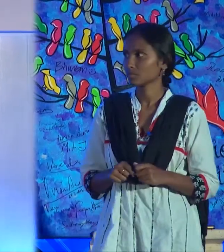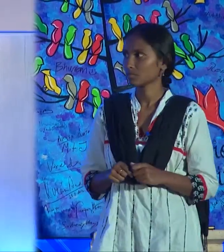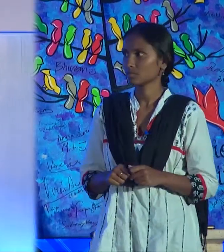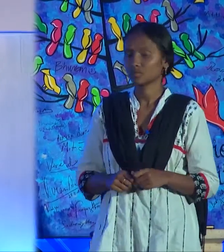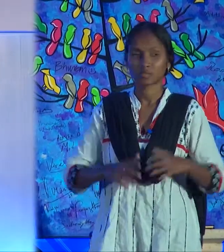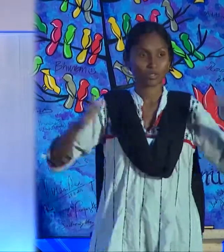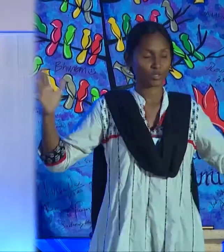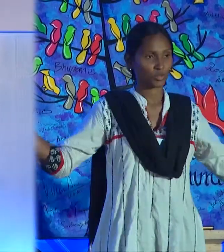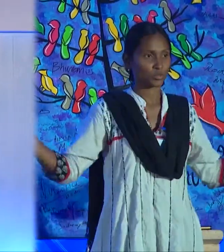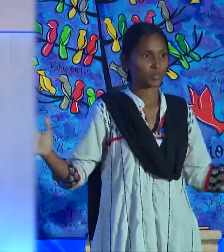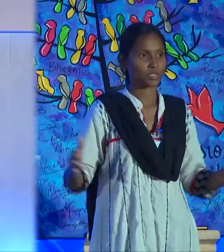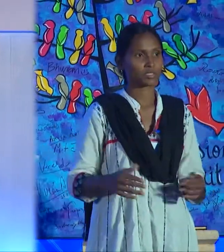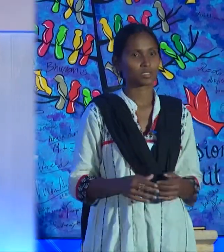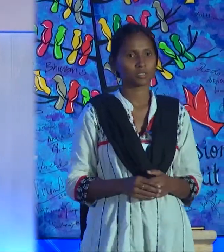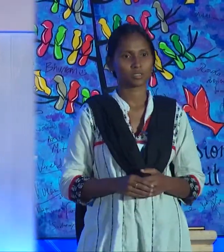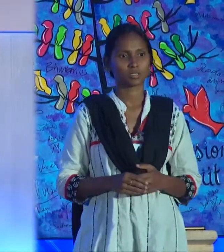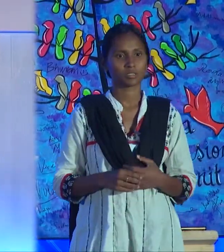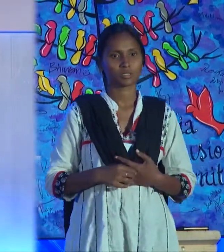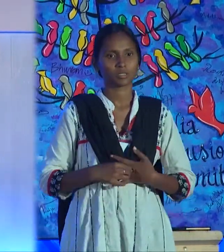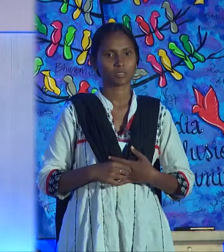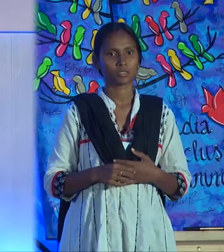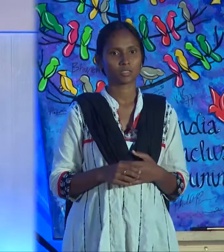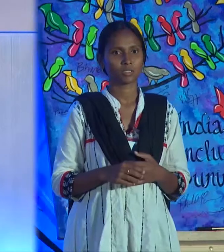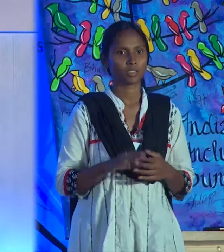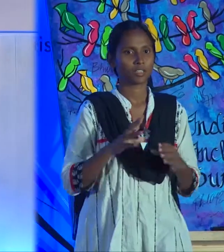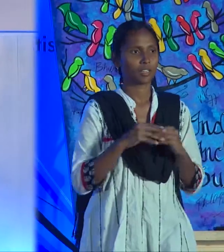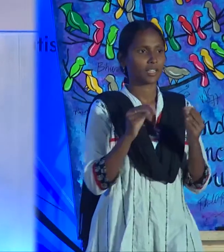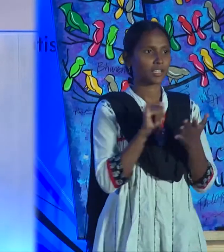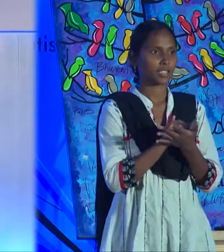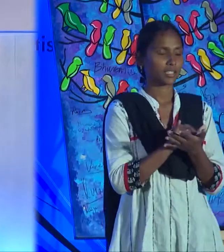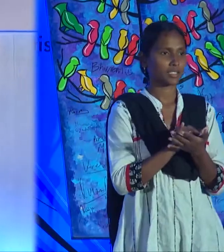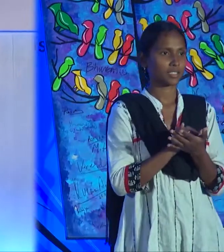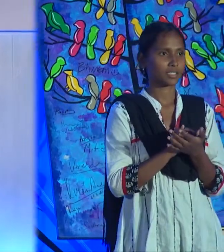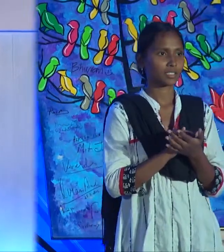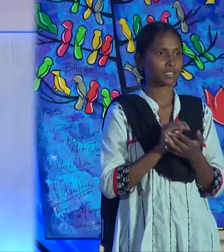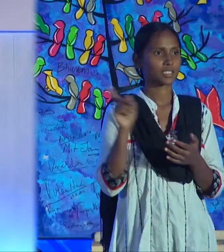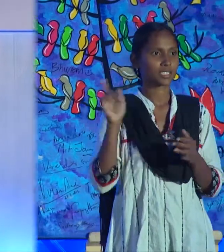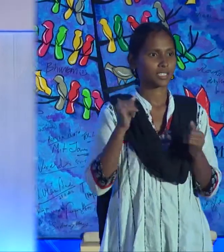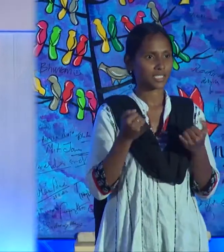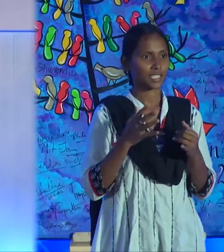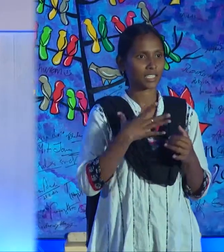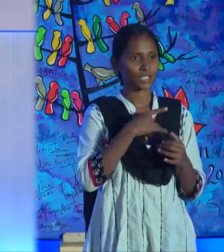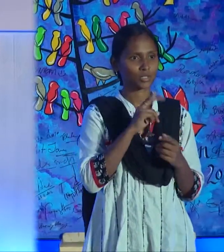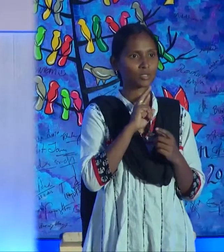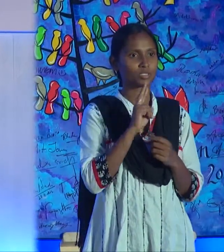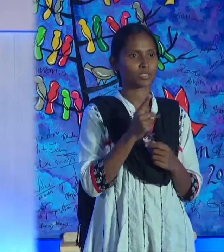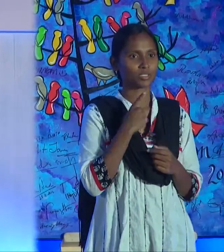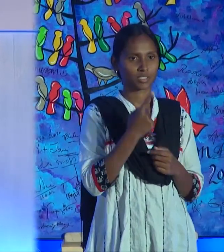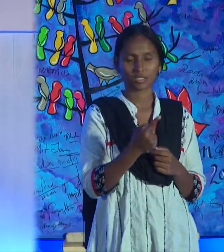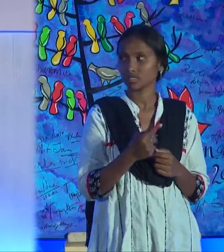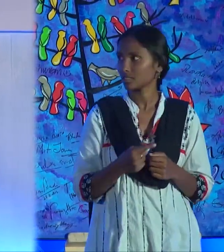so much more. And with that, I would just like to say,